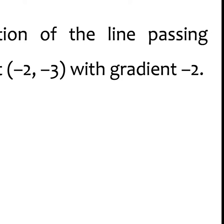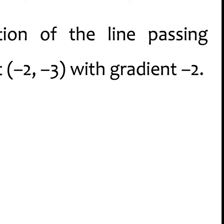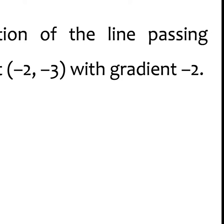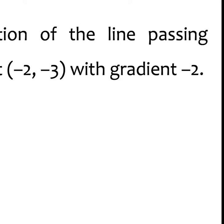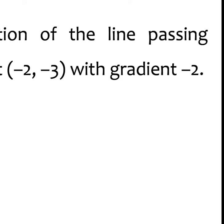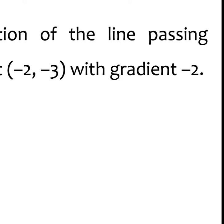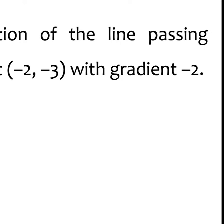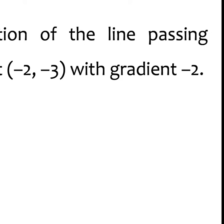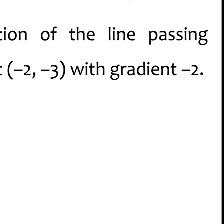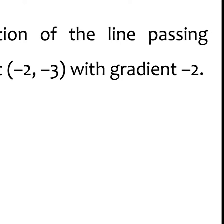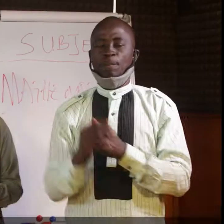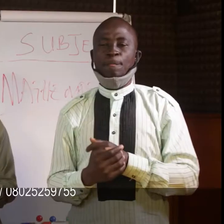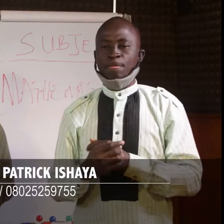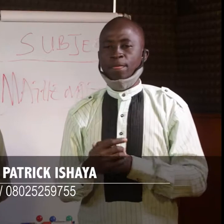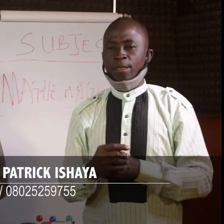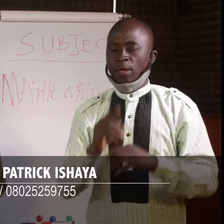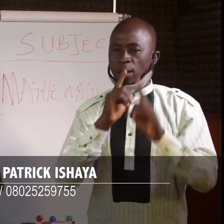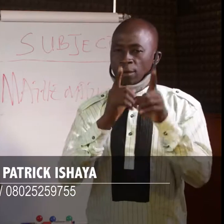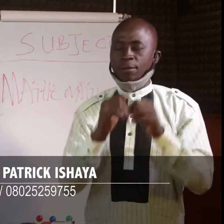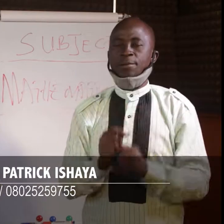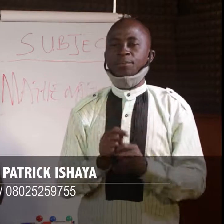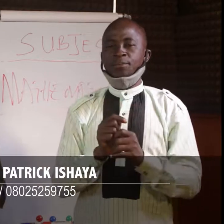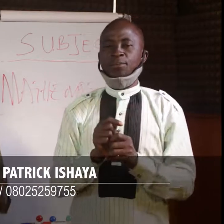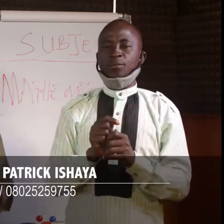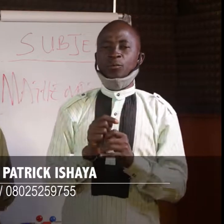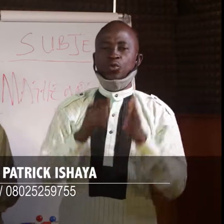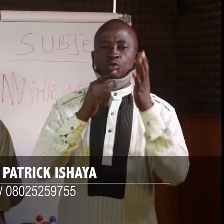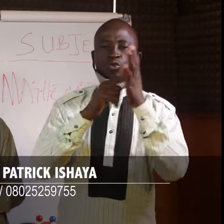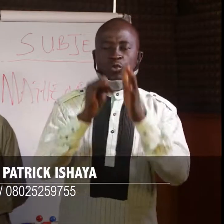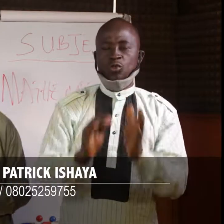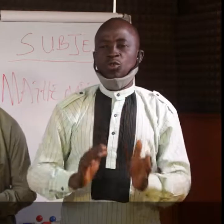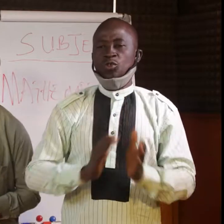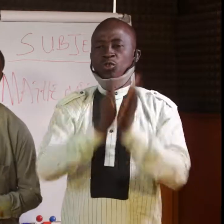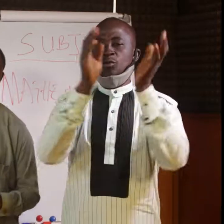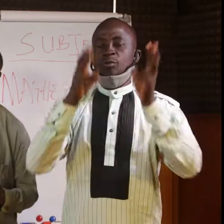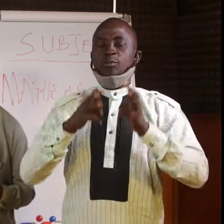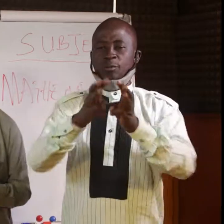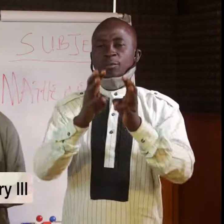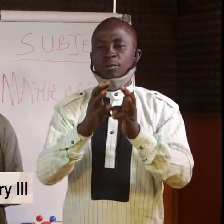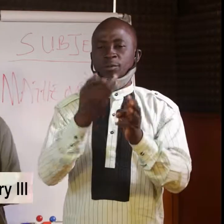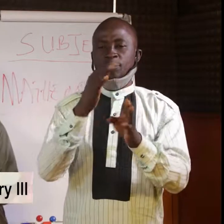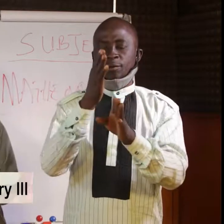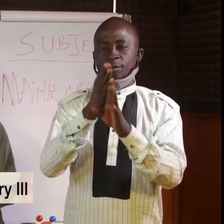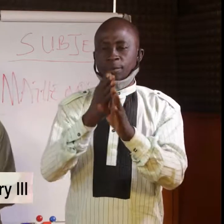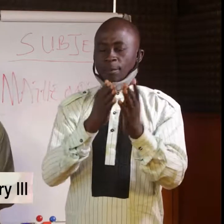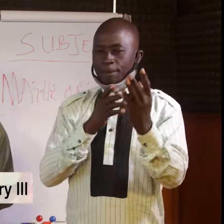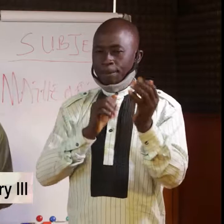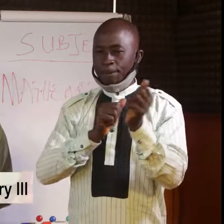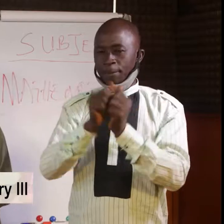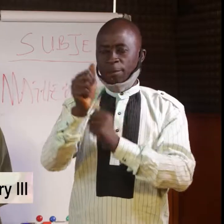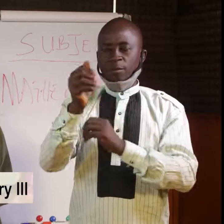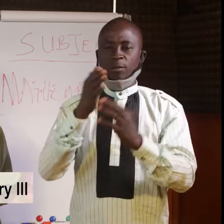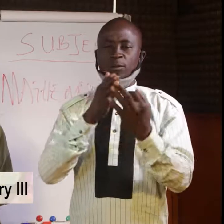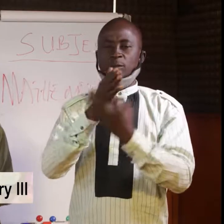2. So solution, you state the general formula of a line passing through a